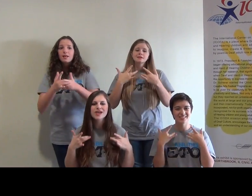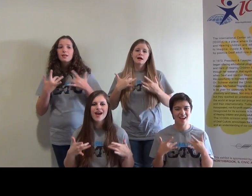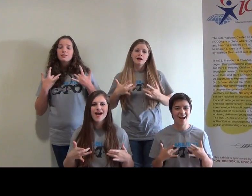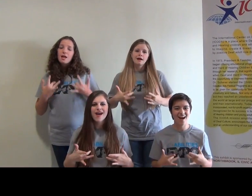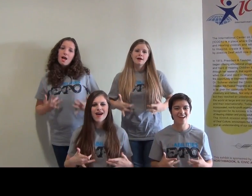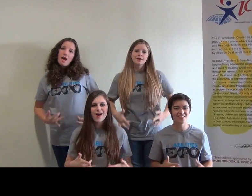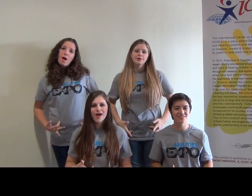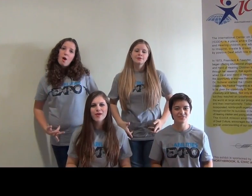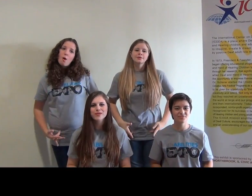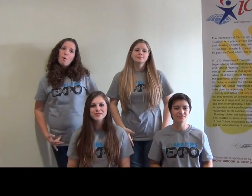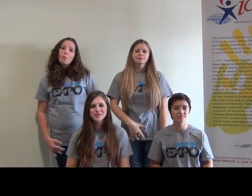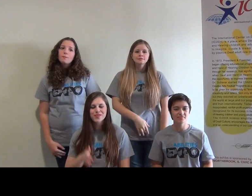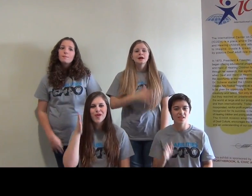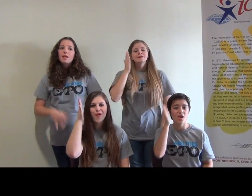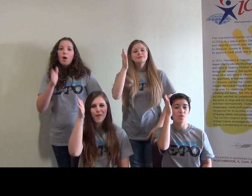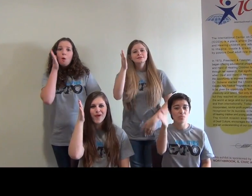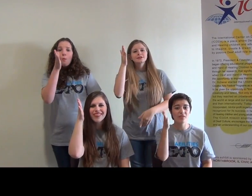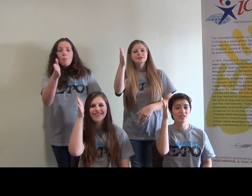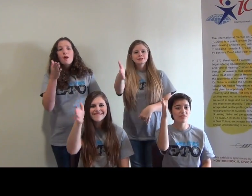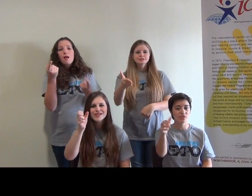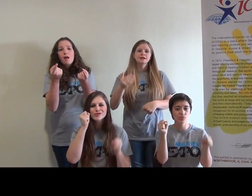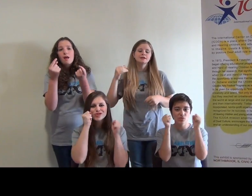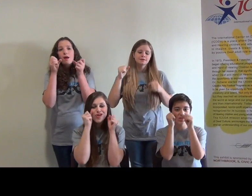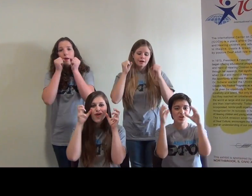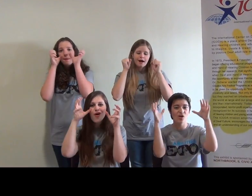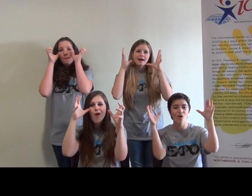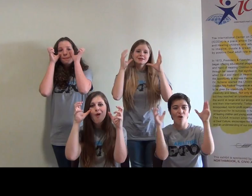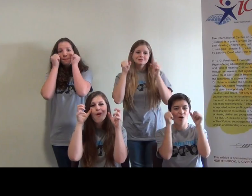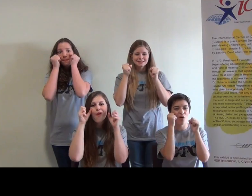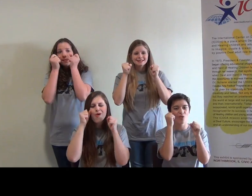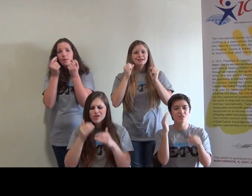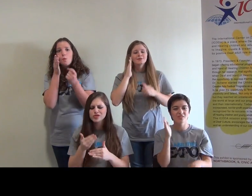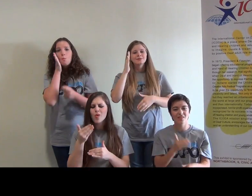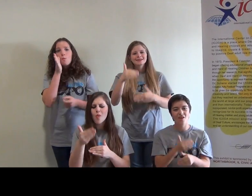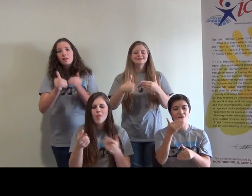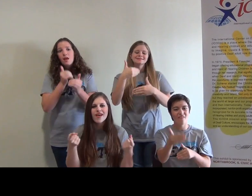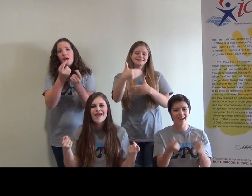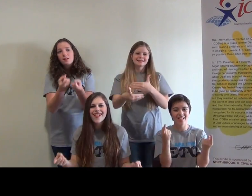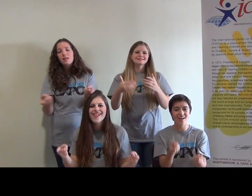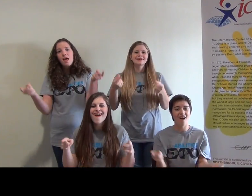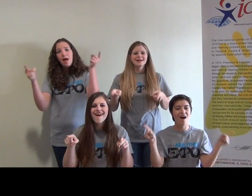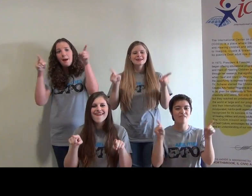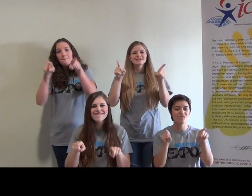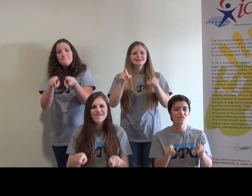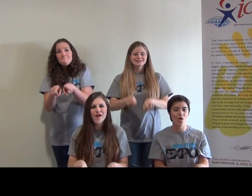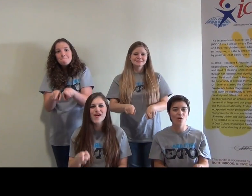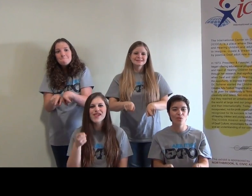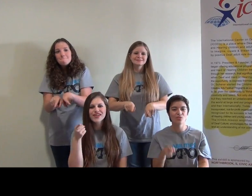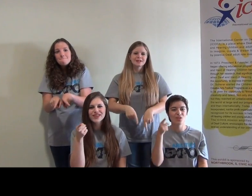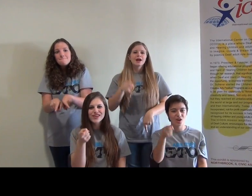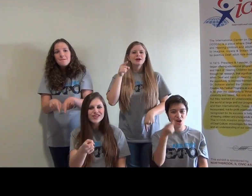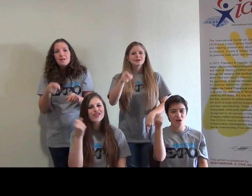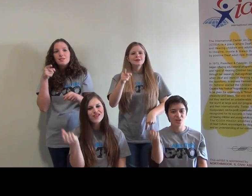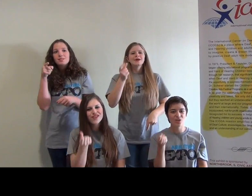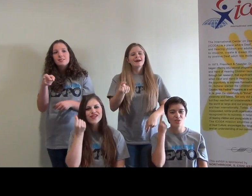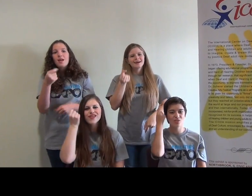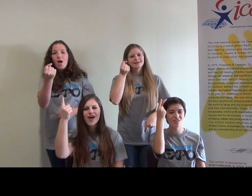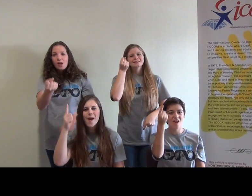down. What the future holds will run for you. Come